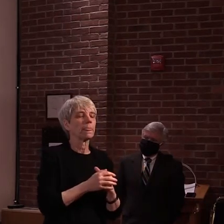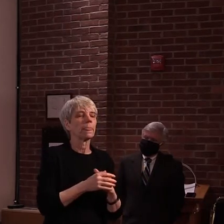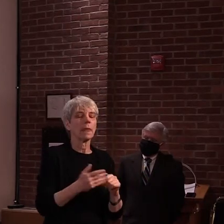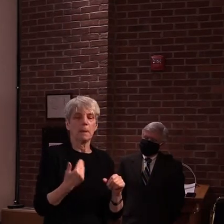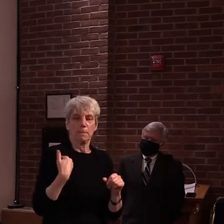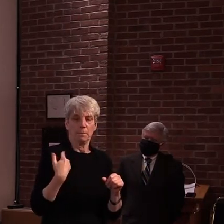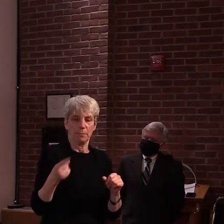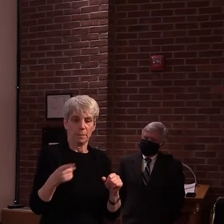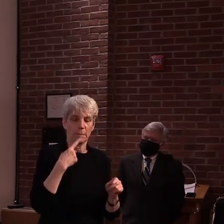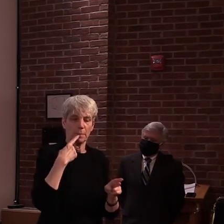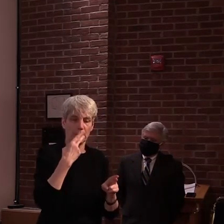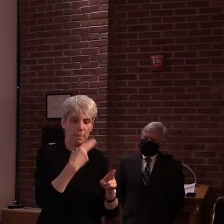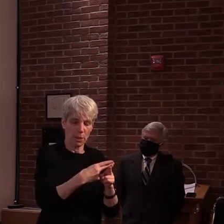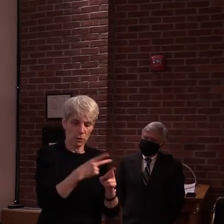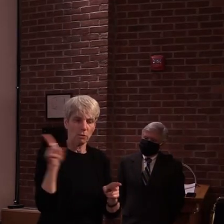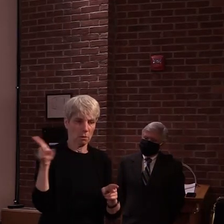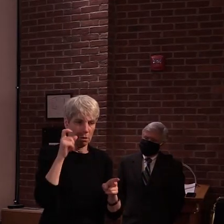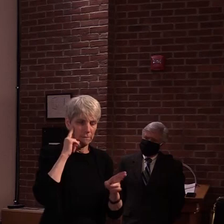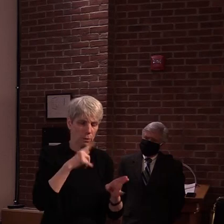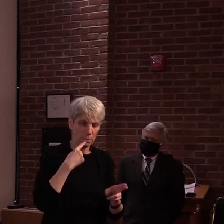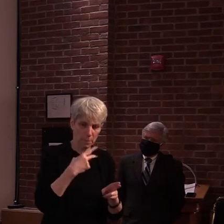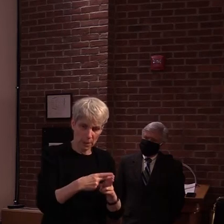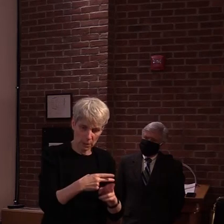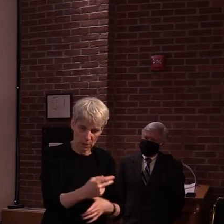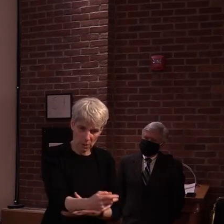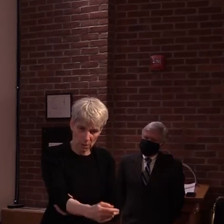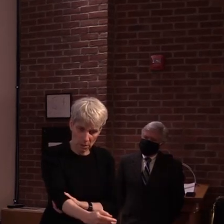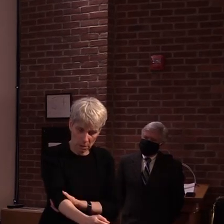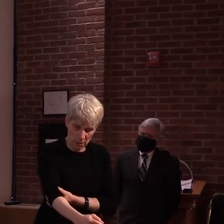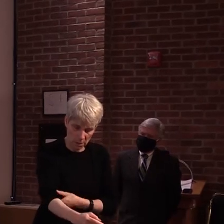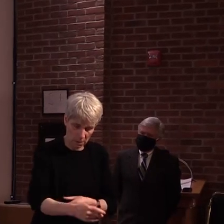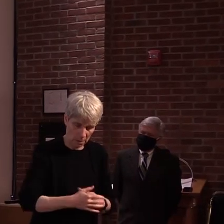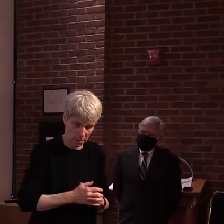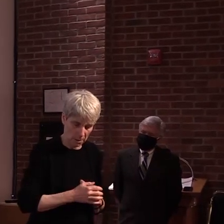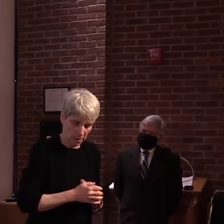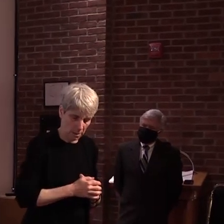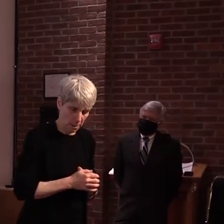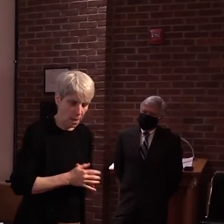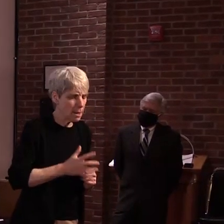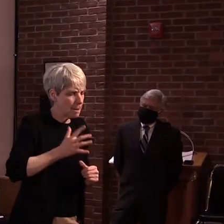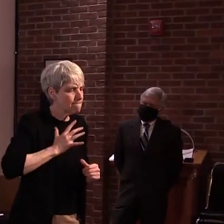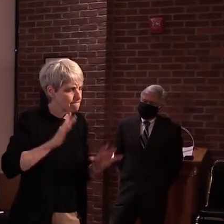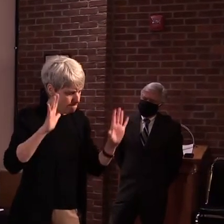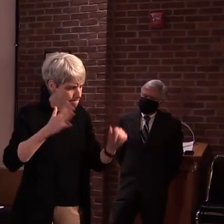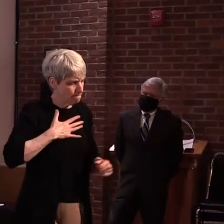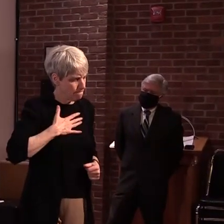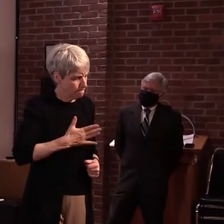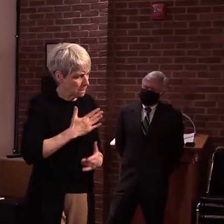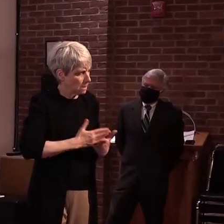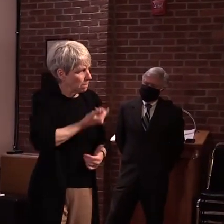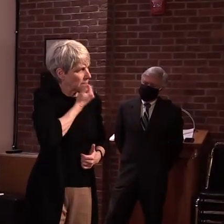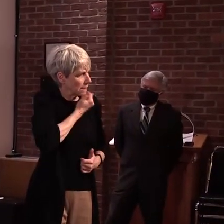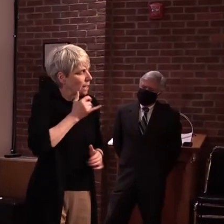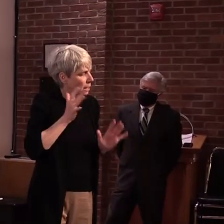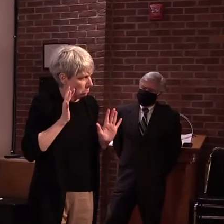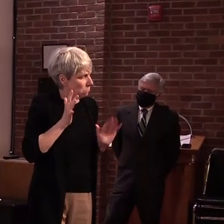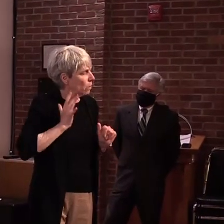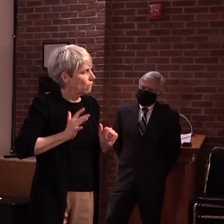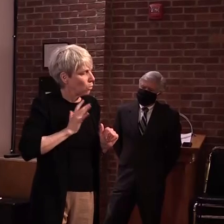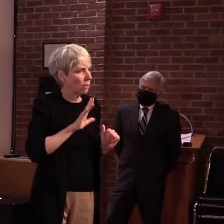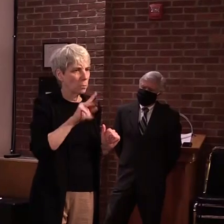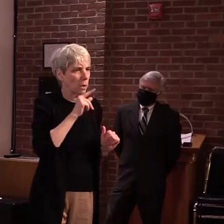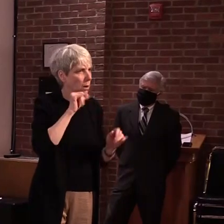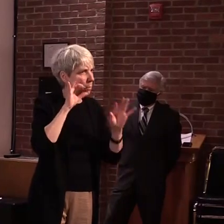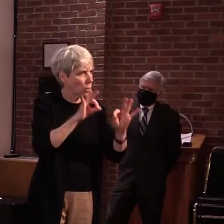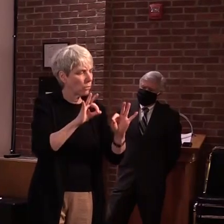conference, you mentioned Frank, that there have been some mistakes in the past. The state does look better than